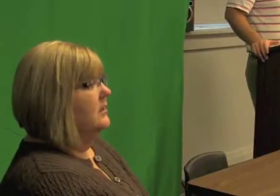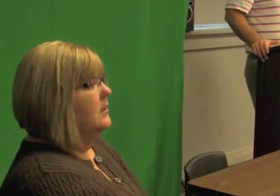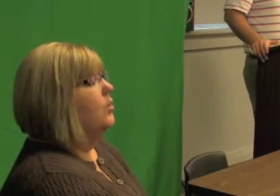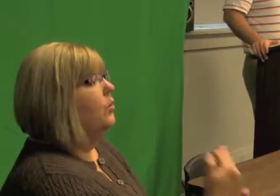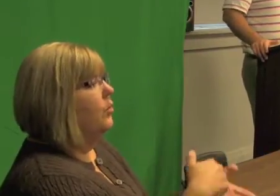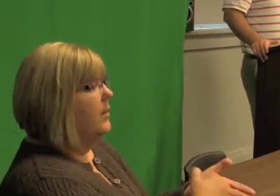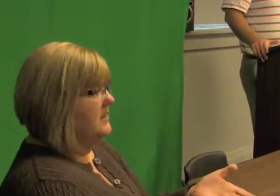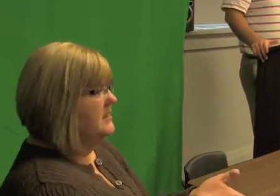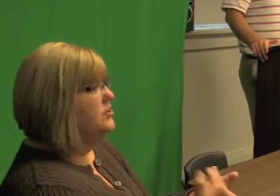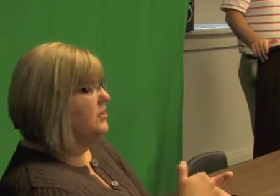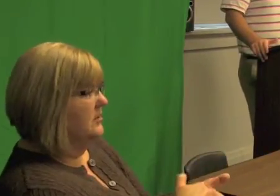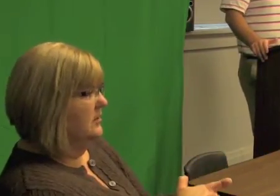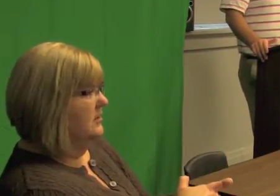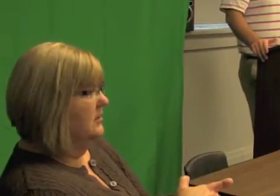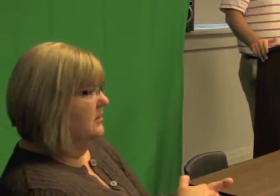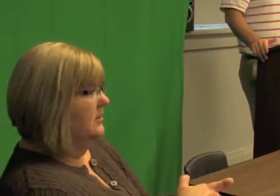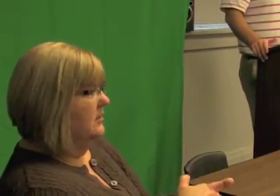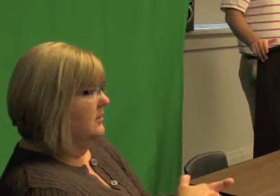Repetition.